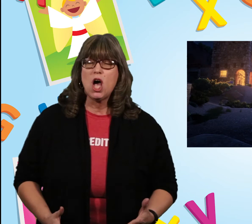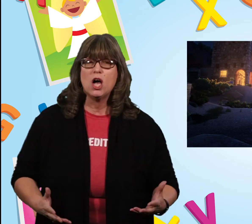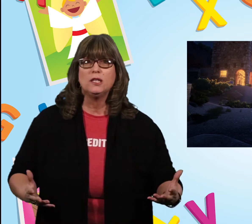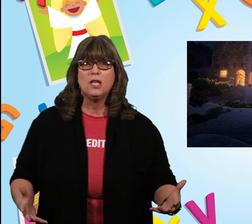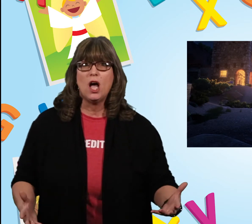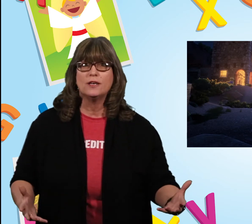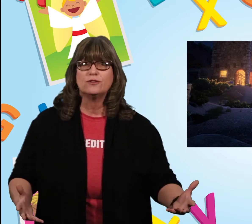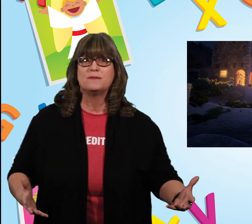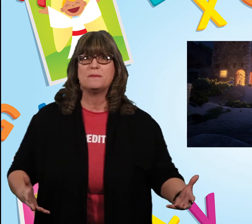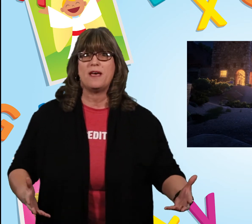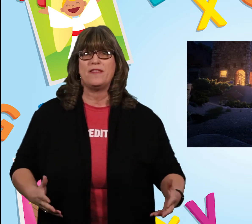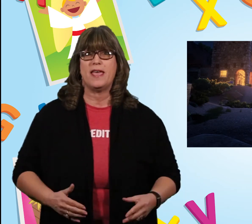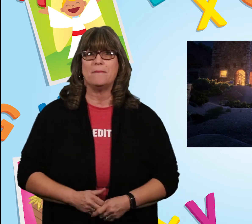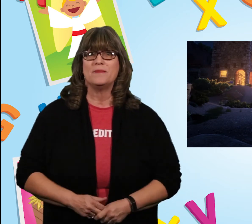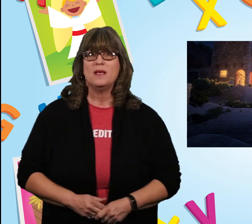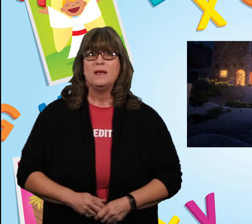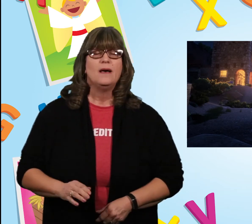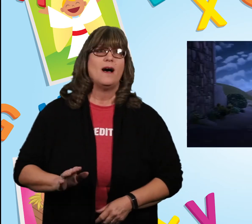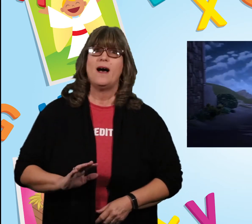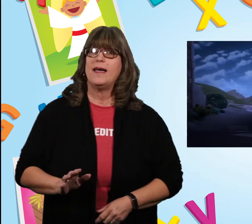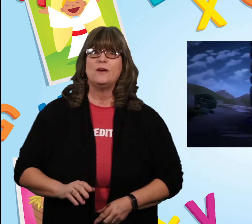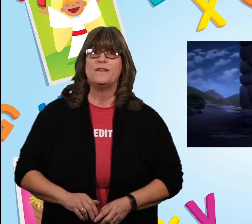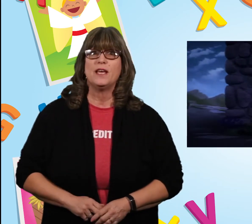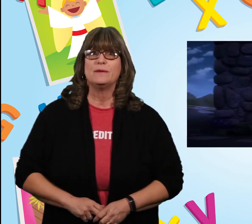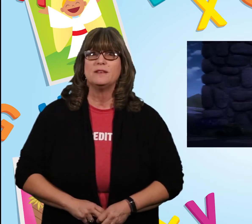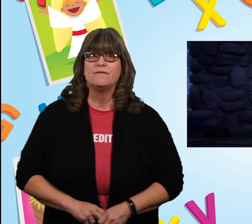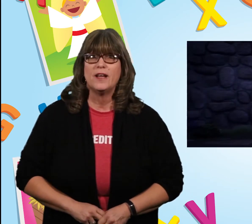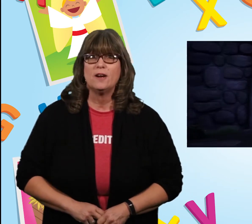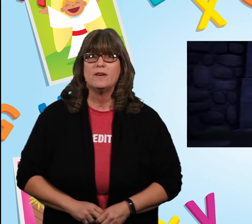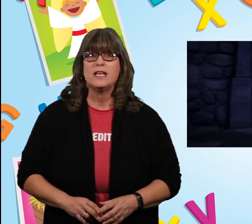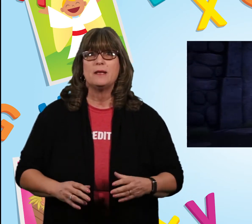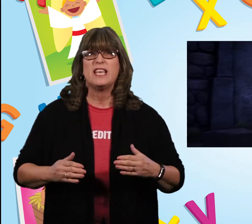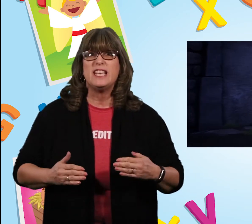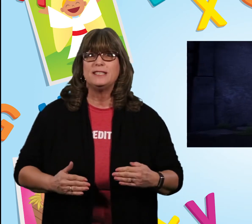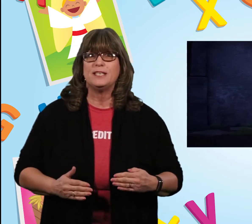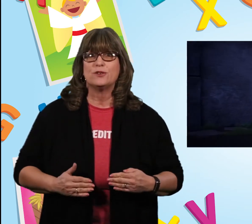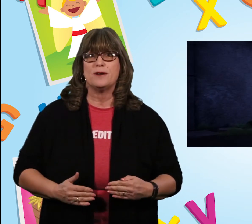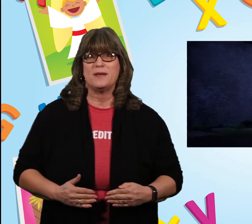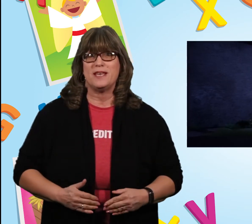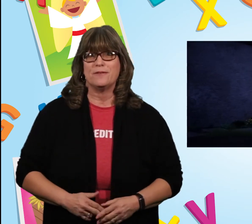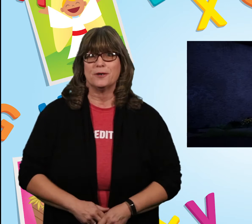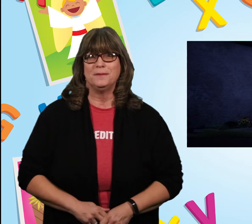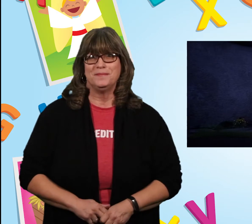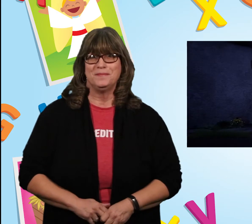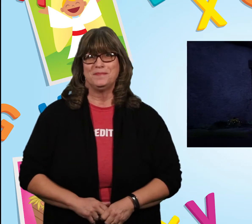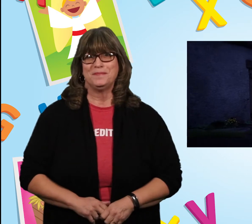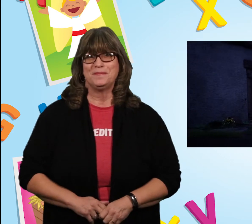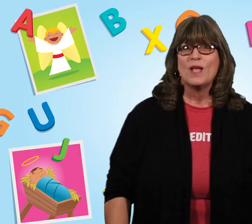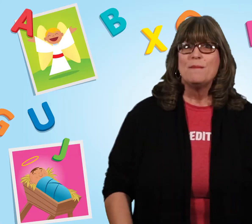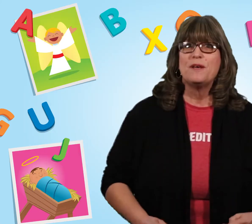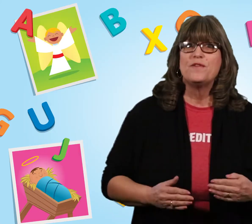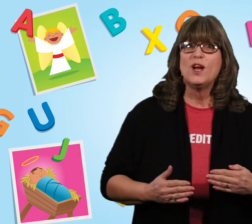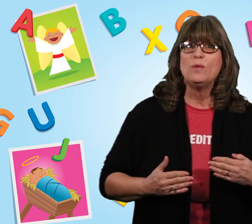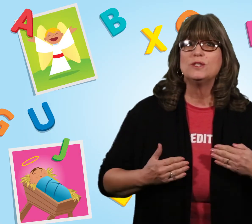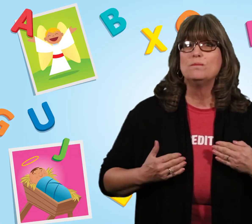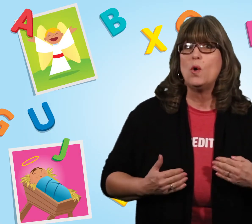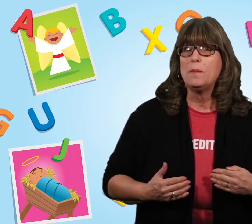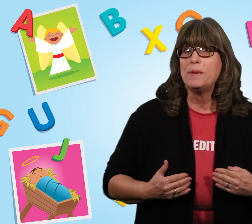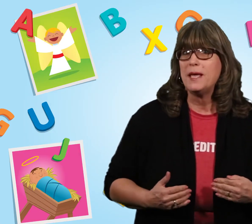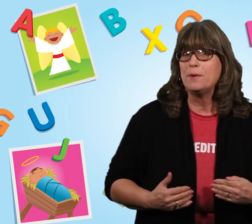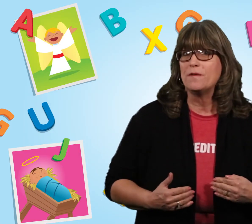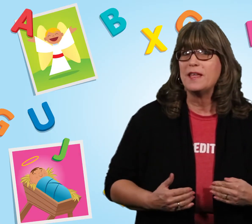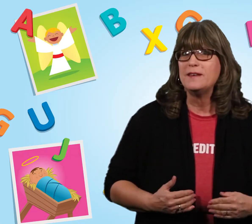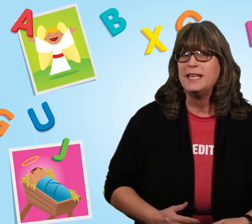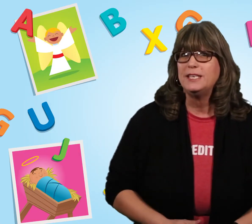long, long trip to Bethlehem I don't think it was a very easy trip either But there was